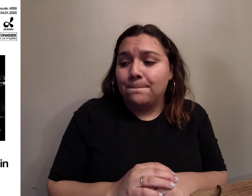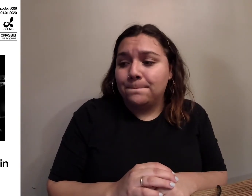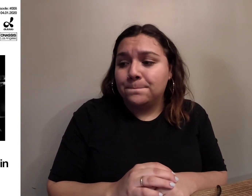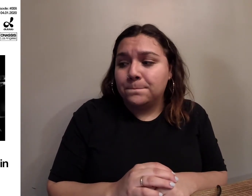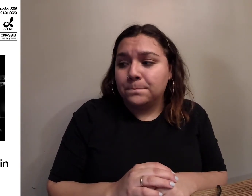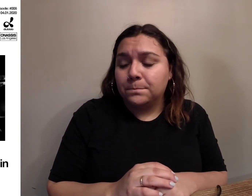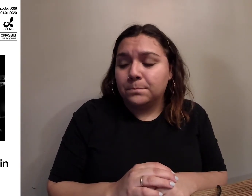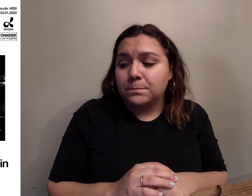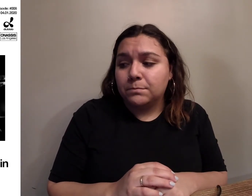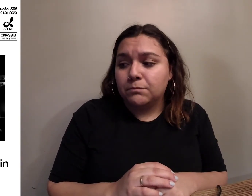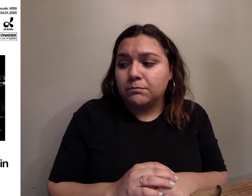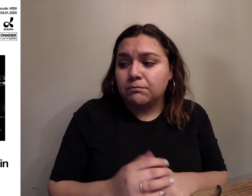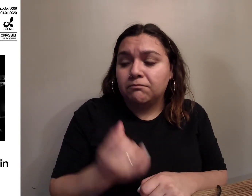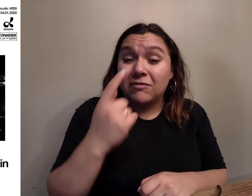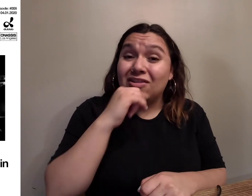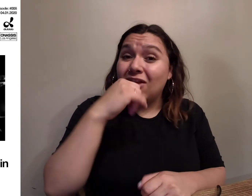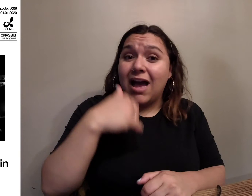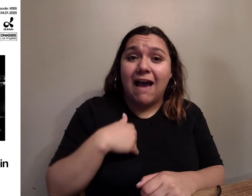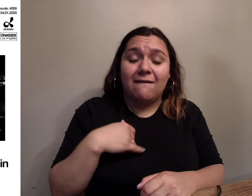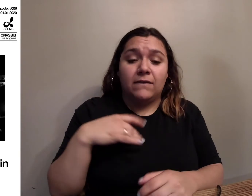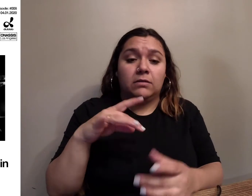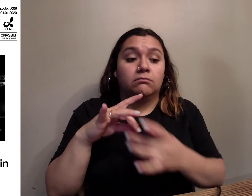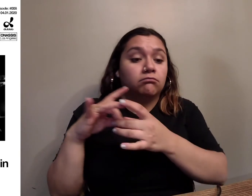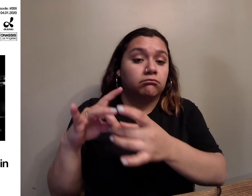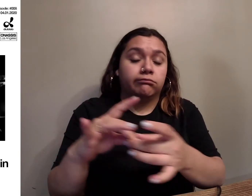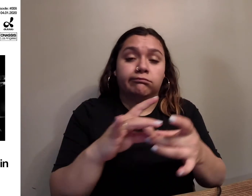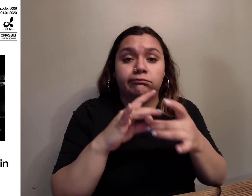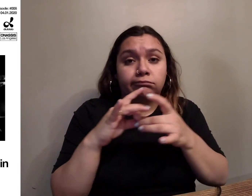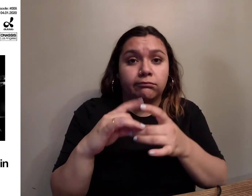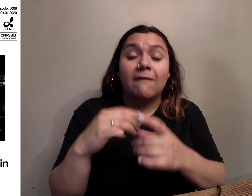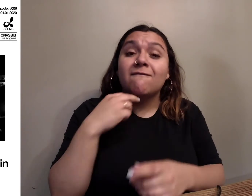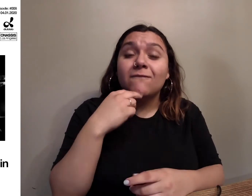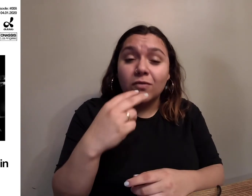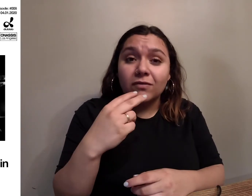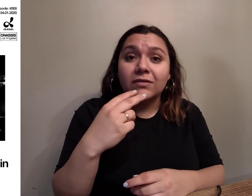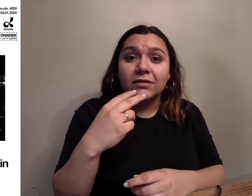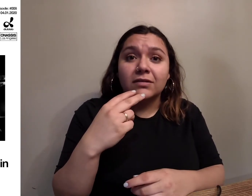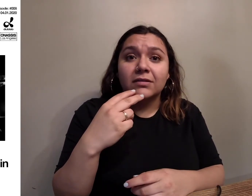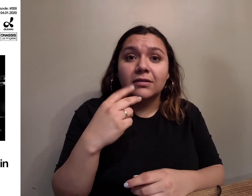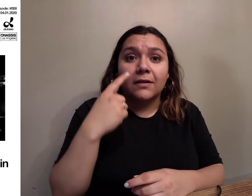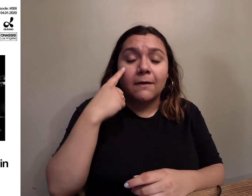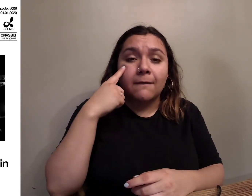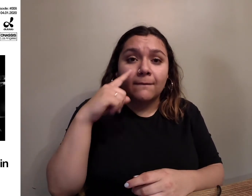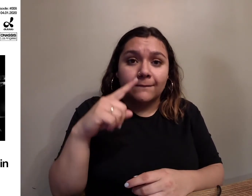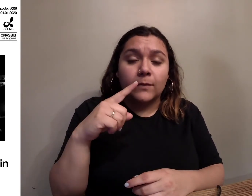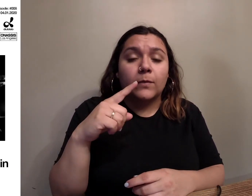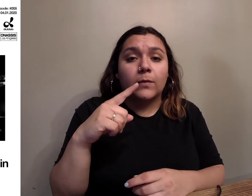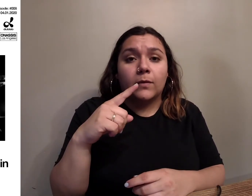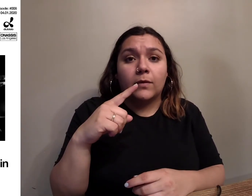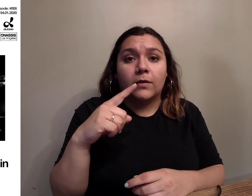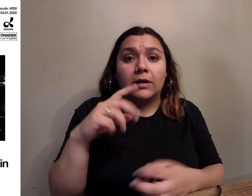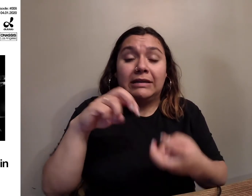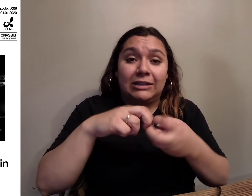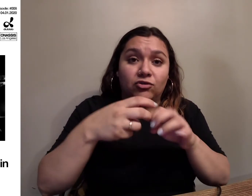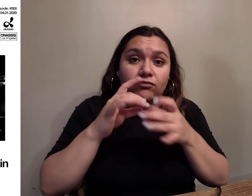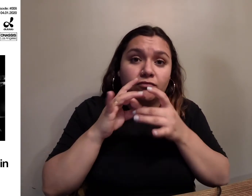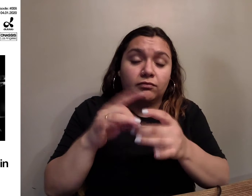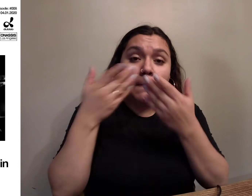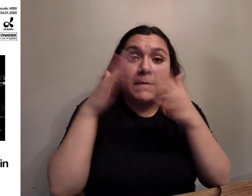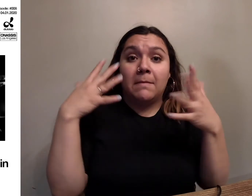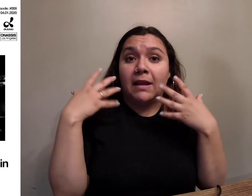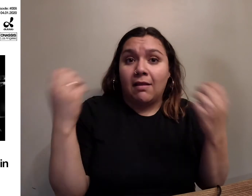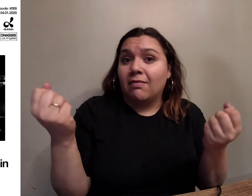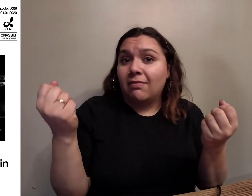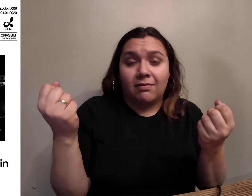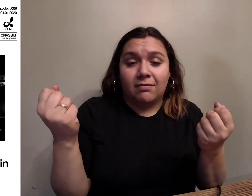fact that there isn't a unified voice in relationship to issues of public health. That there's some